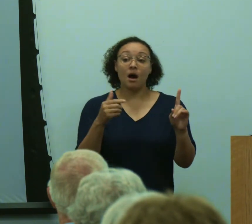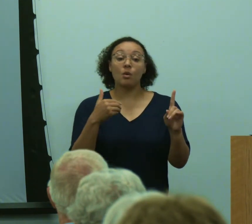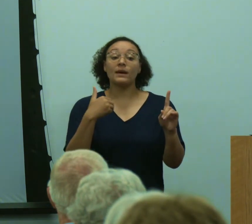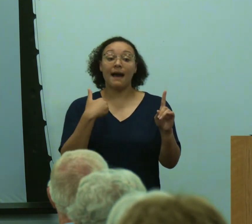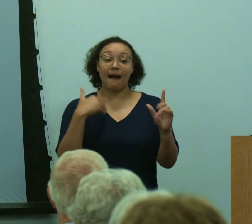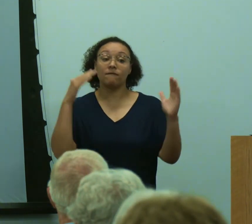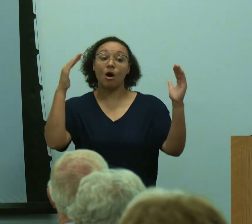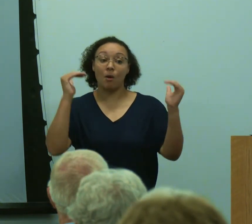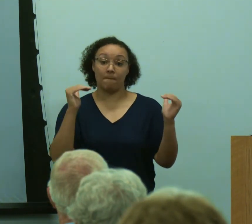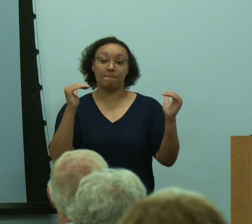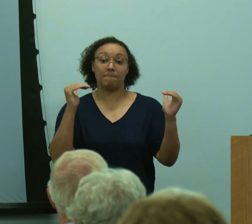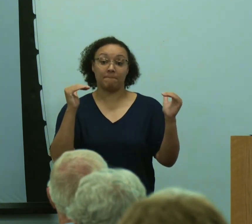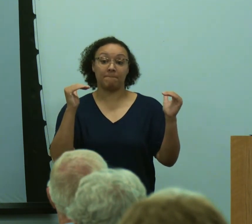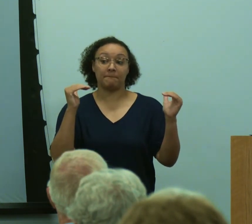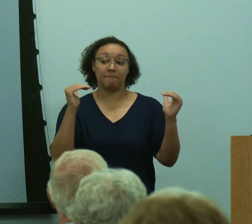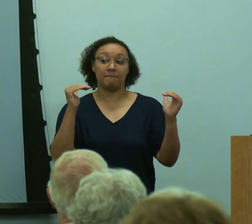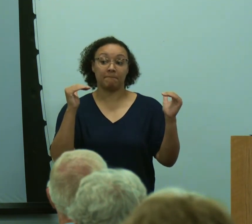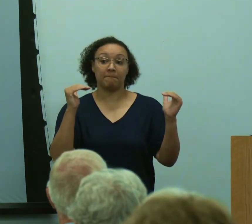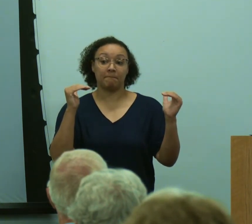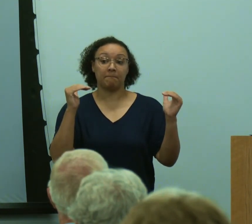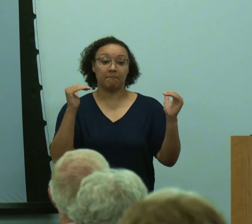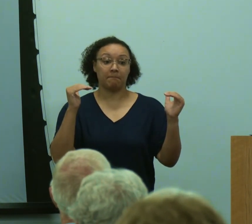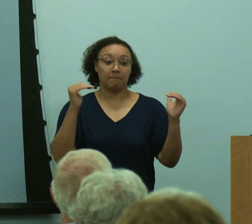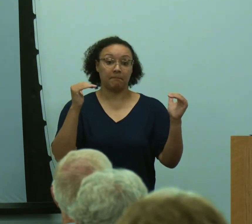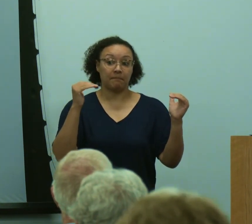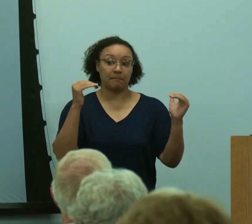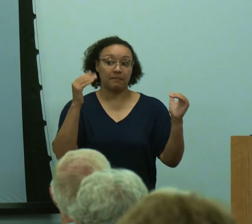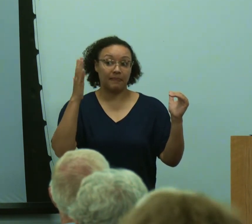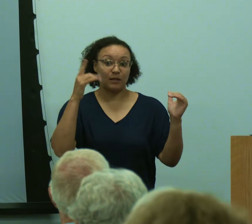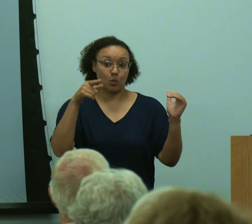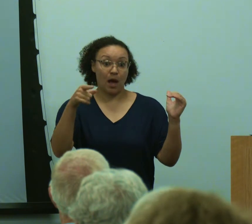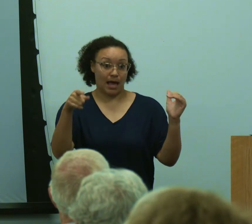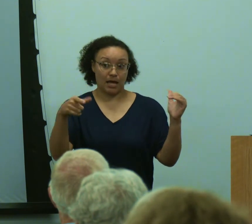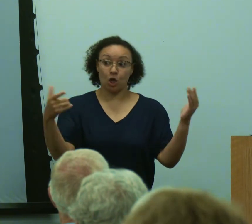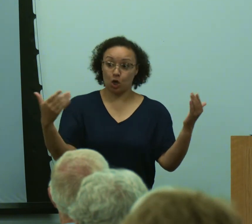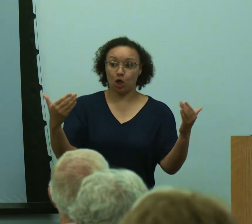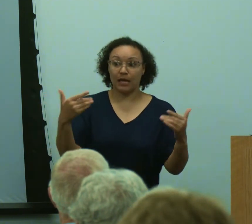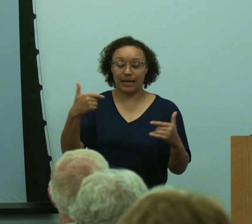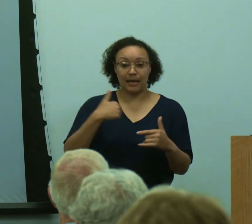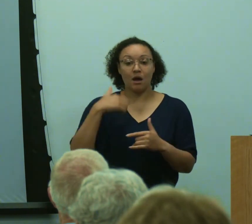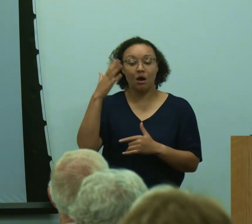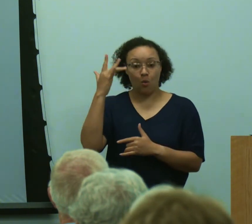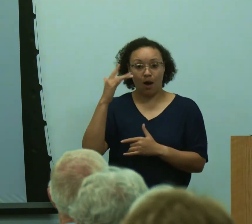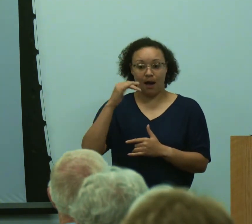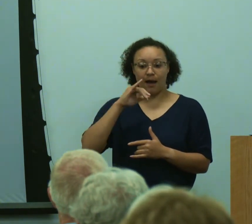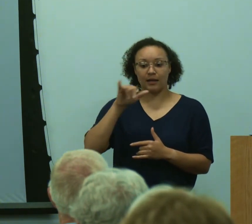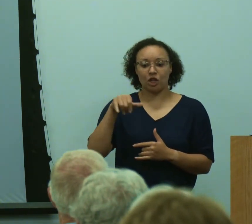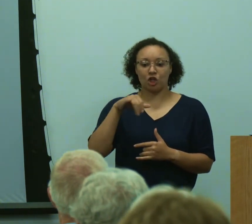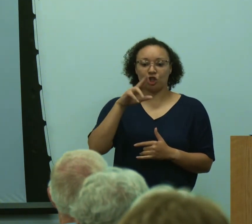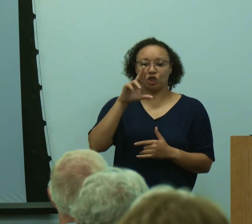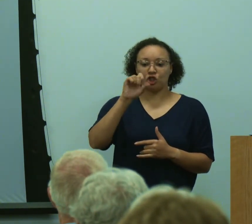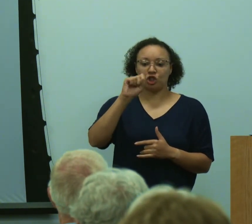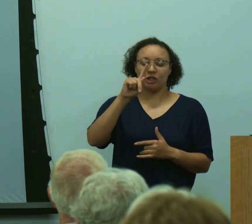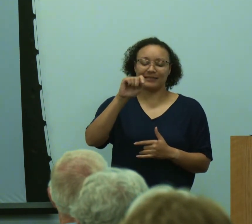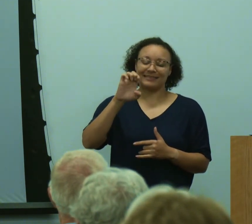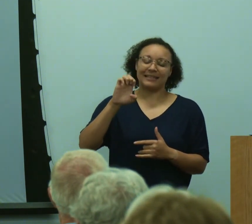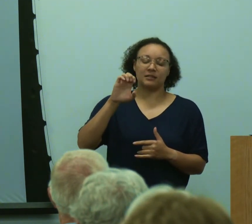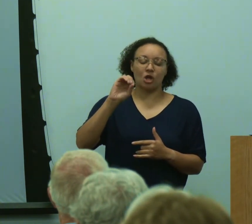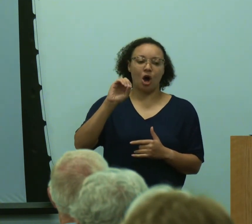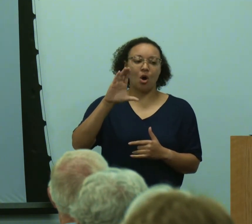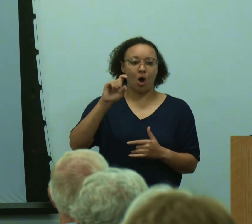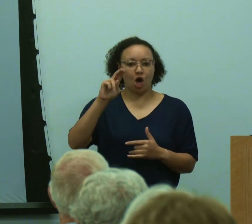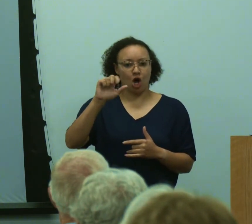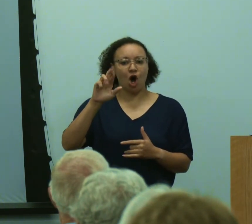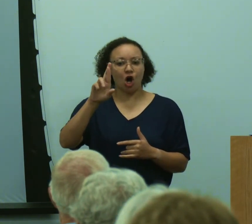wouldn't be here having this conversation if Justice O'Connor hadn't broken party line. So I do think it's important